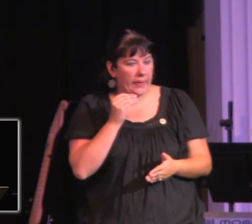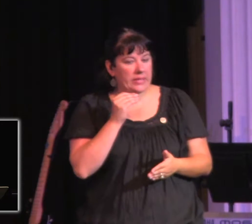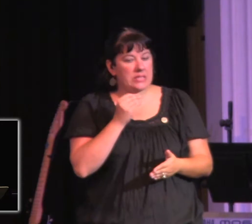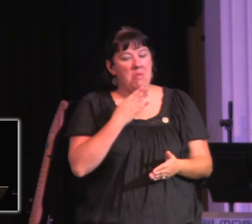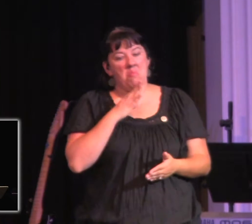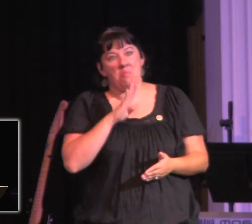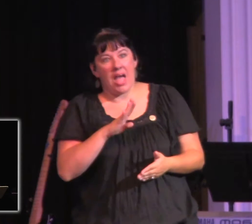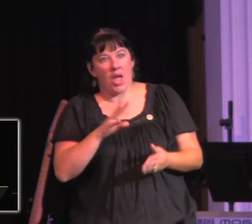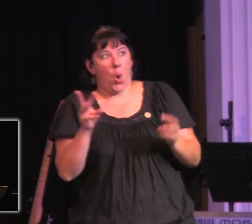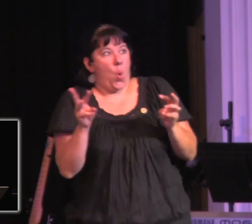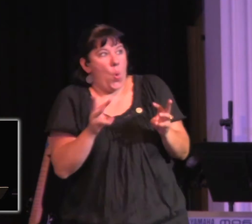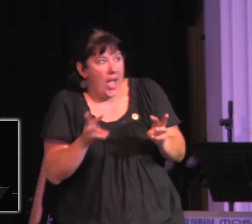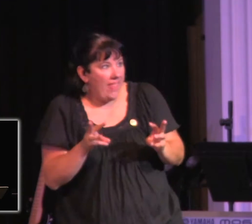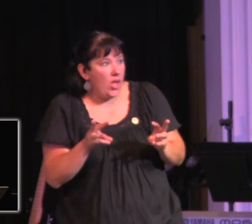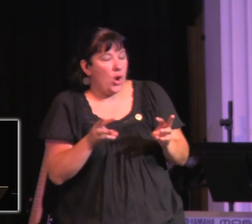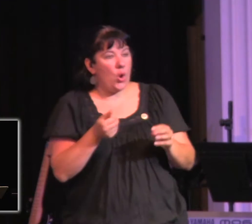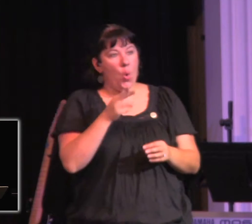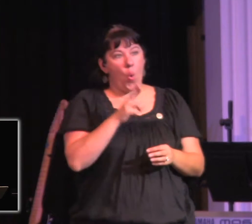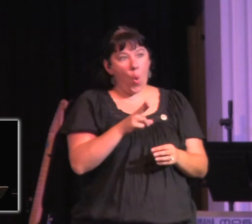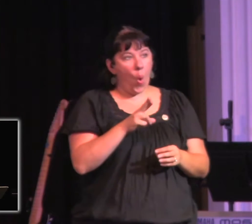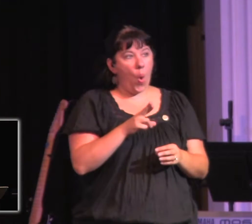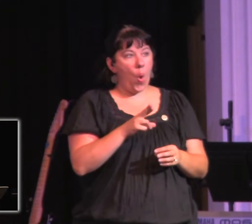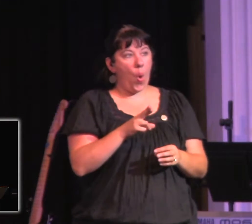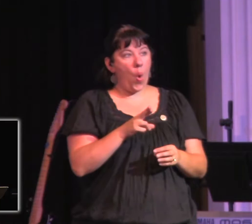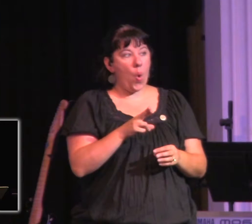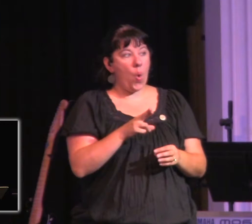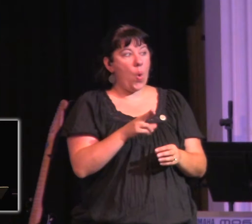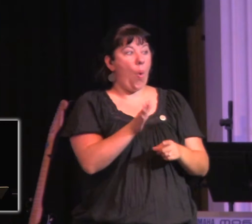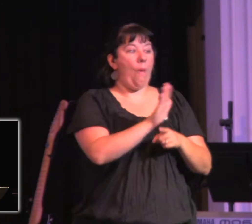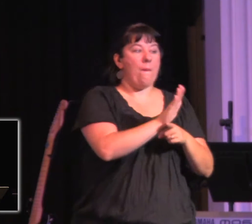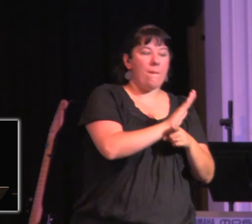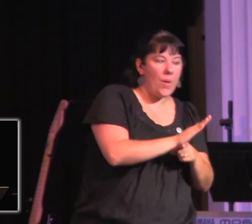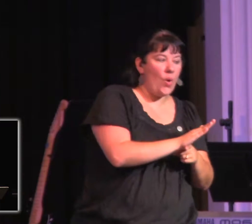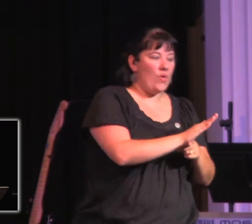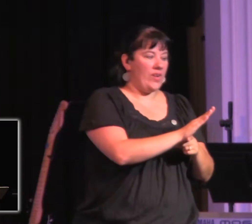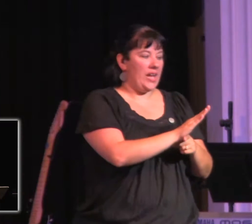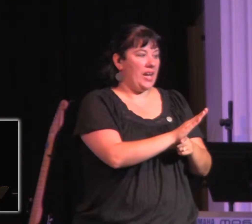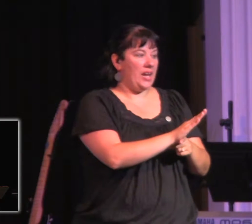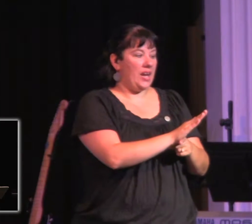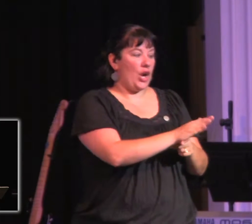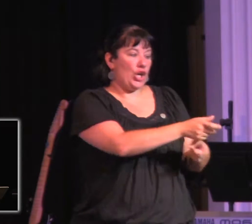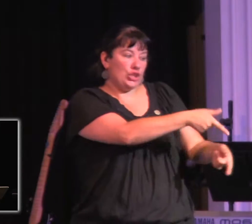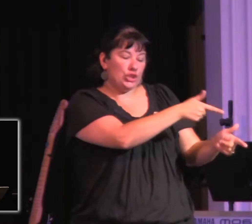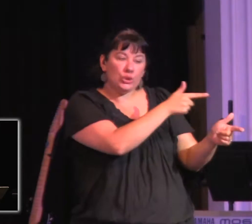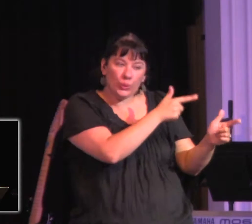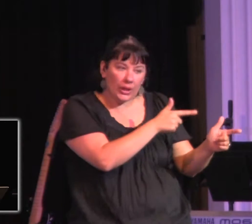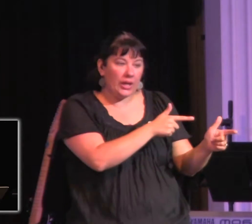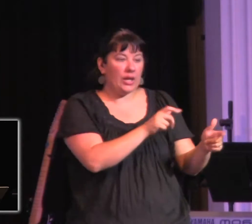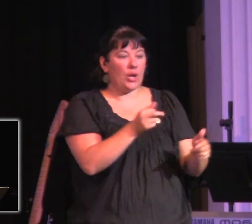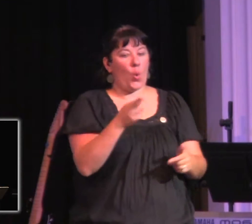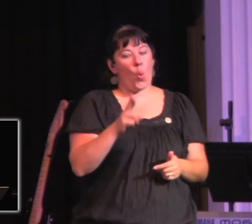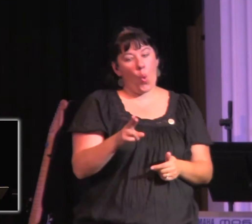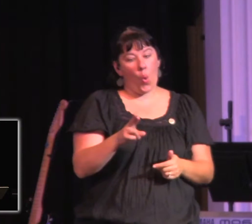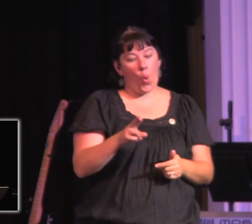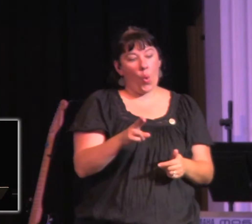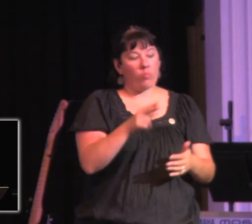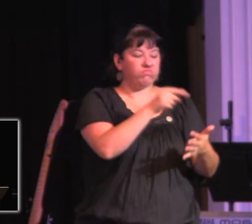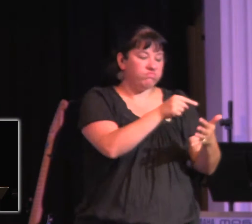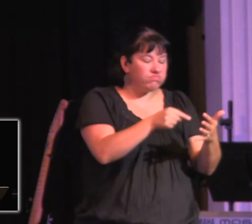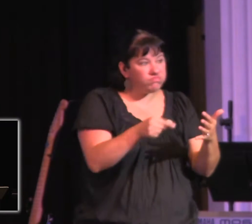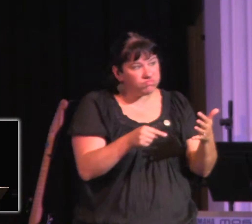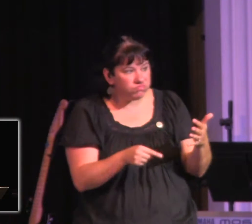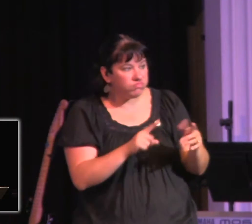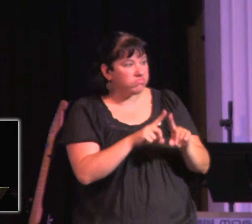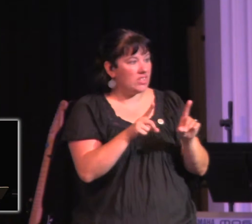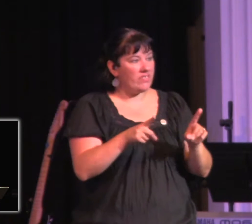accidents, robberies, rape, house fires. All these things will affect you. You say, no,